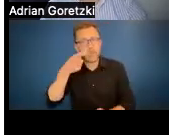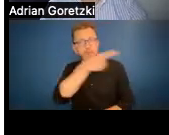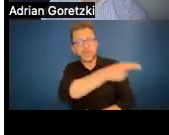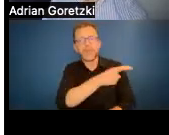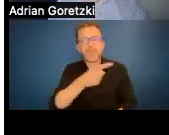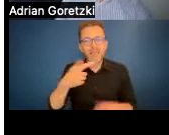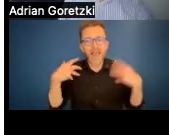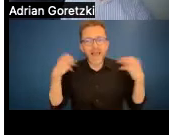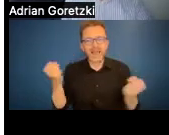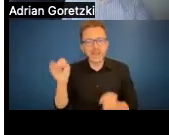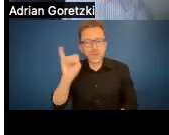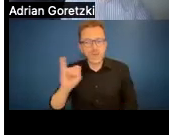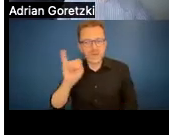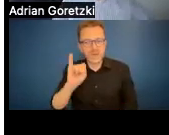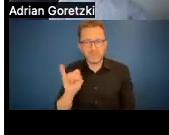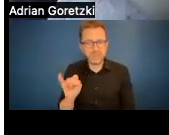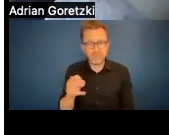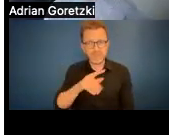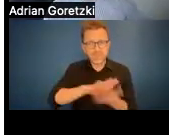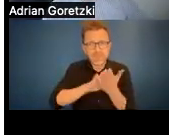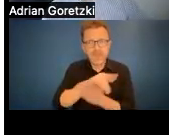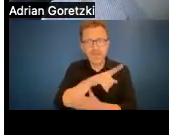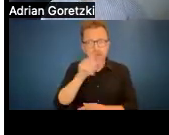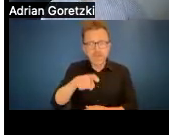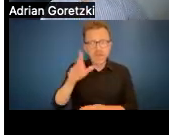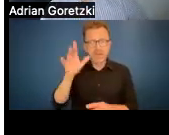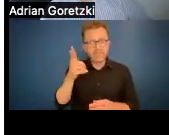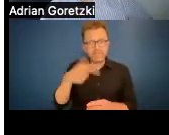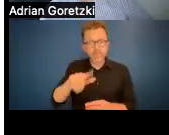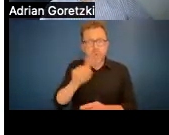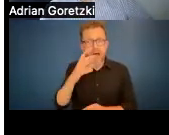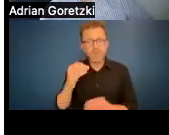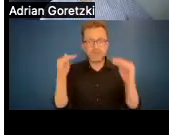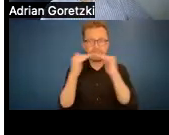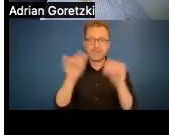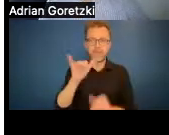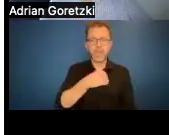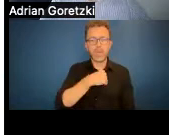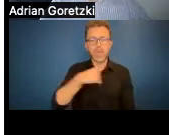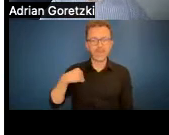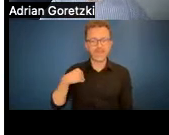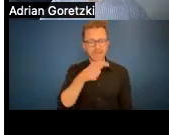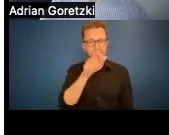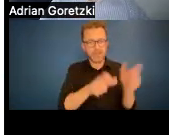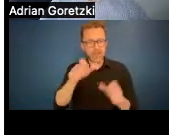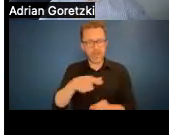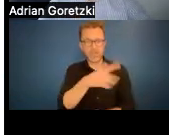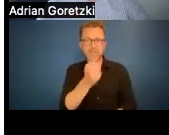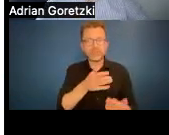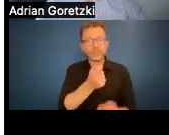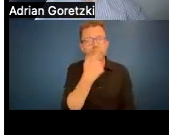and taking a prescription for rehabilitation. And well, this is still the issue.